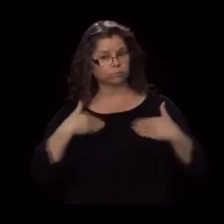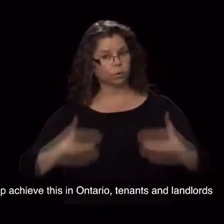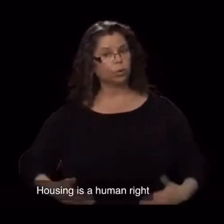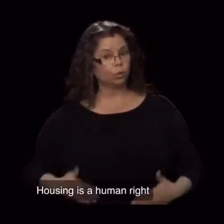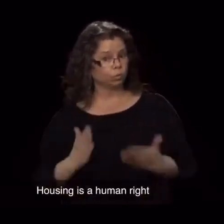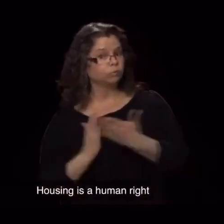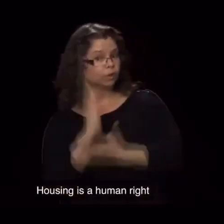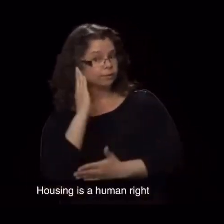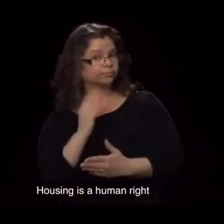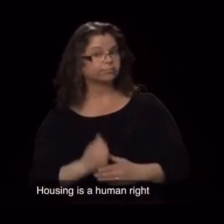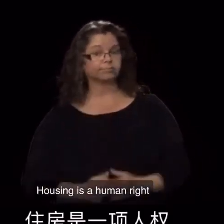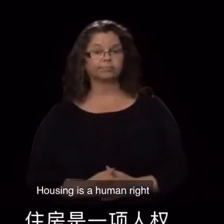Housing is a human right.